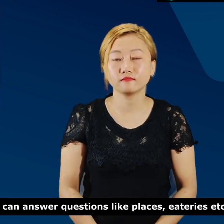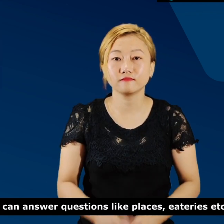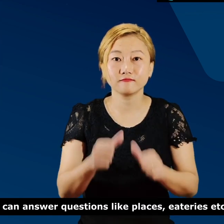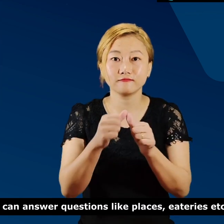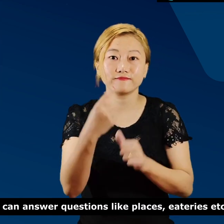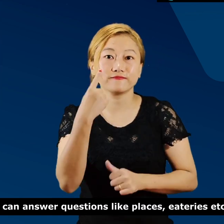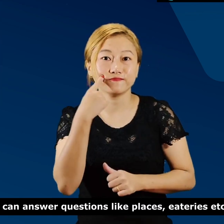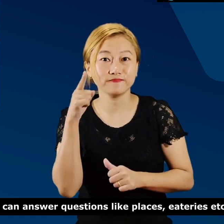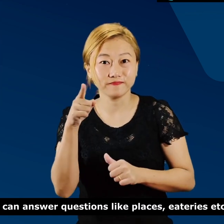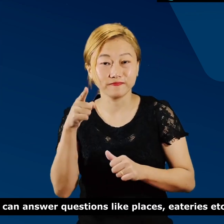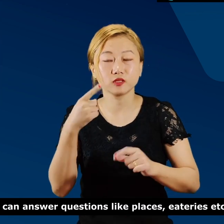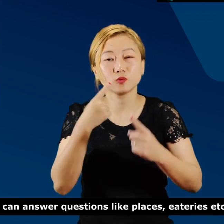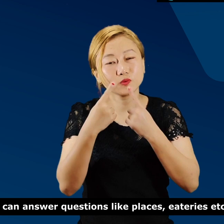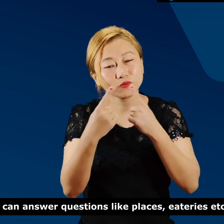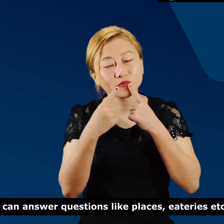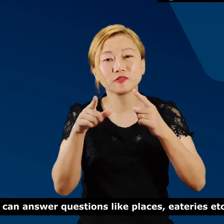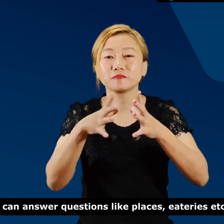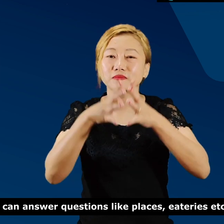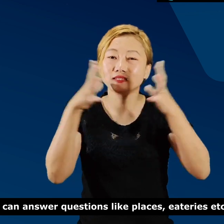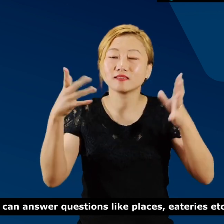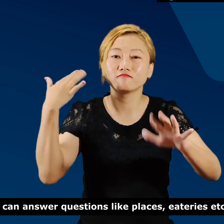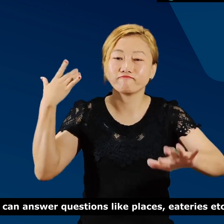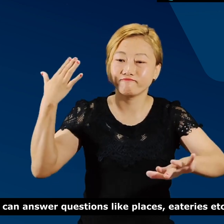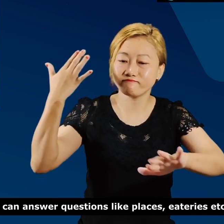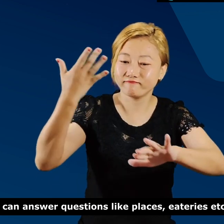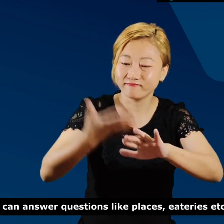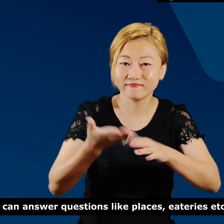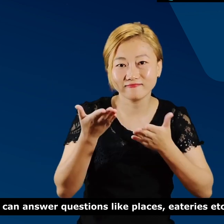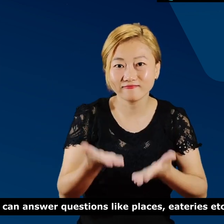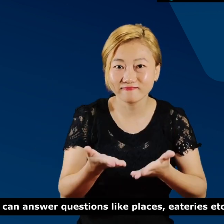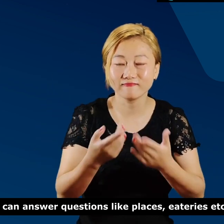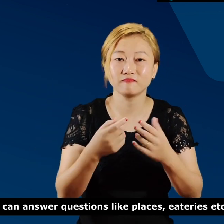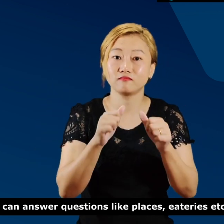Google's AI assistant can answer questions like places, eateries etc.